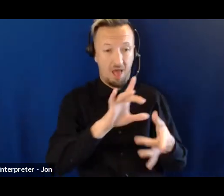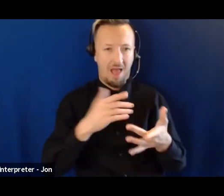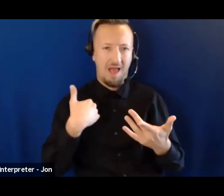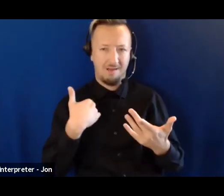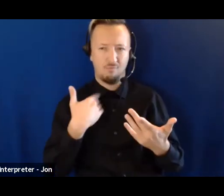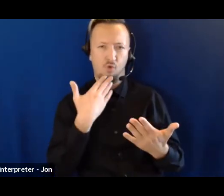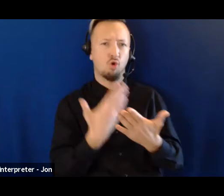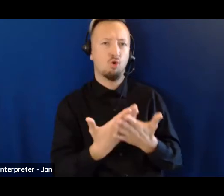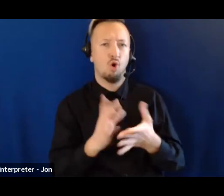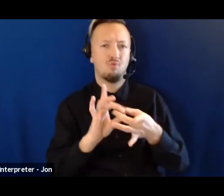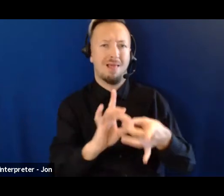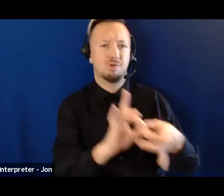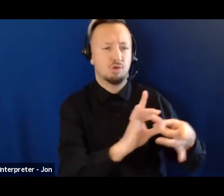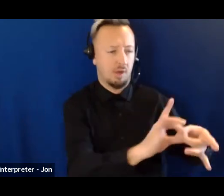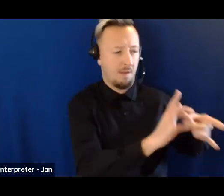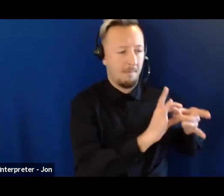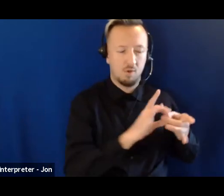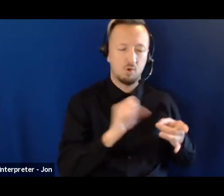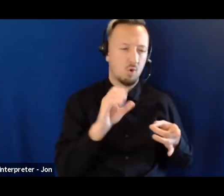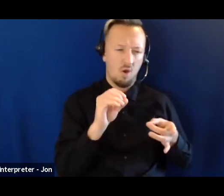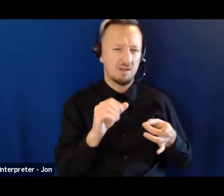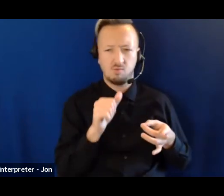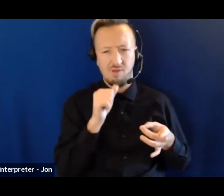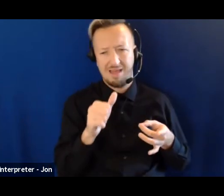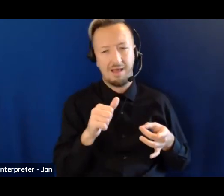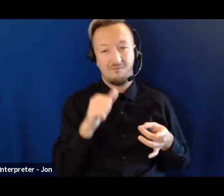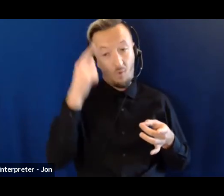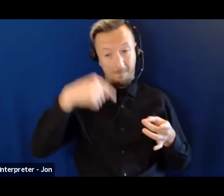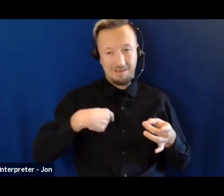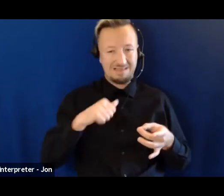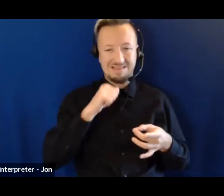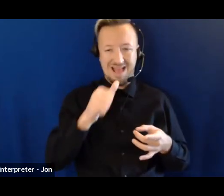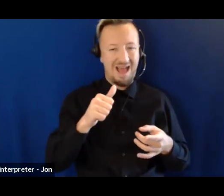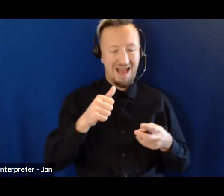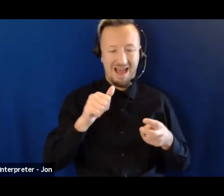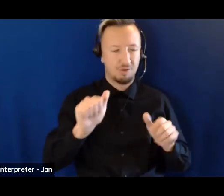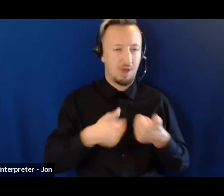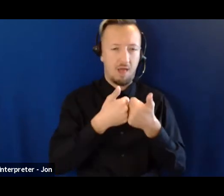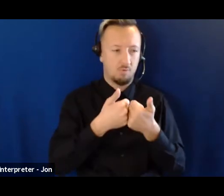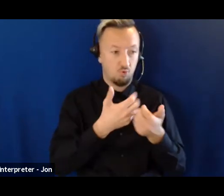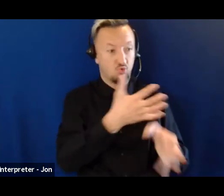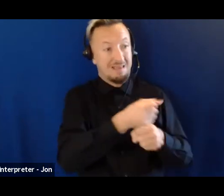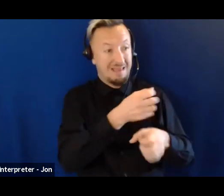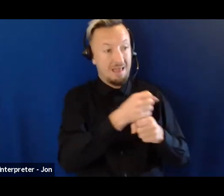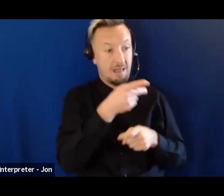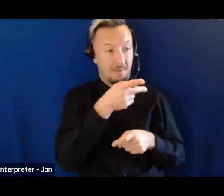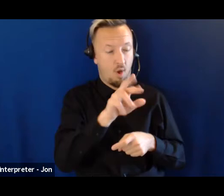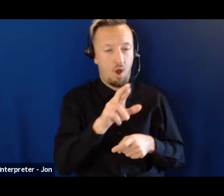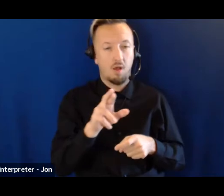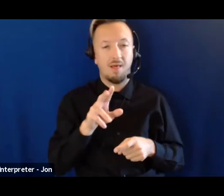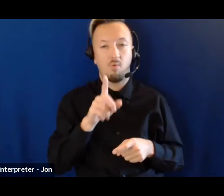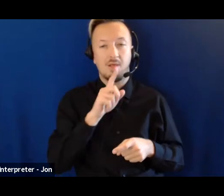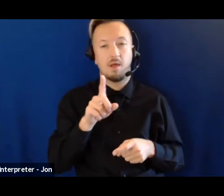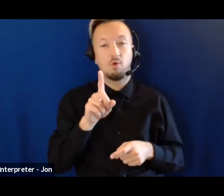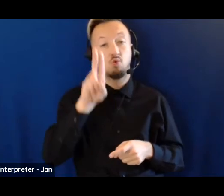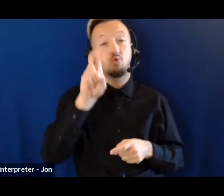PPRs. So, you know, they're just due at the beginning of December,